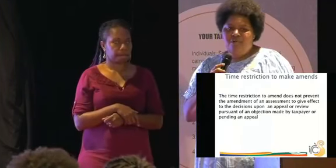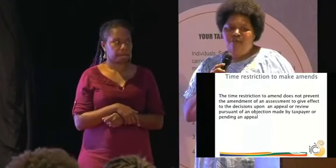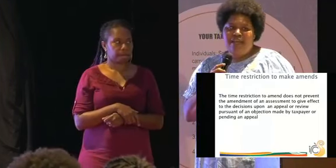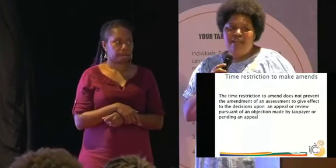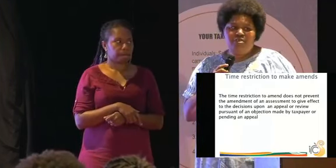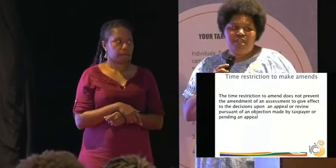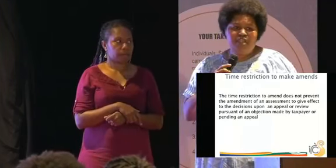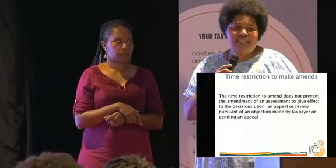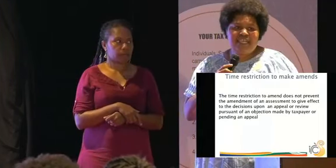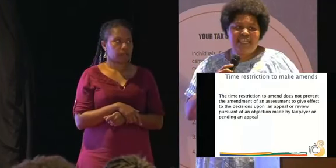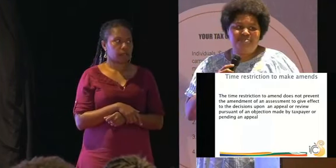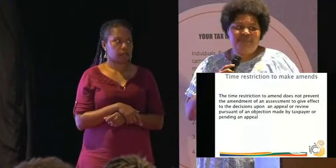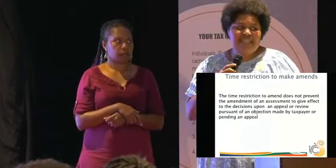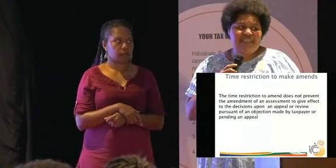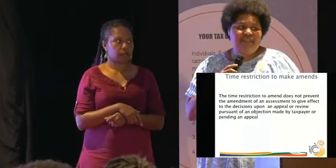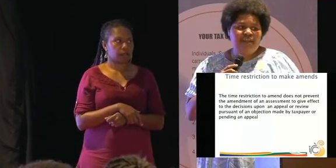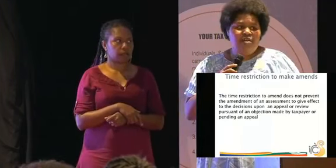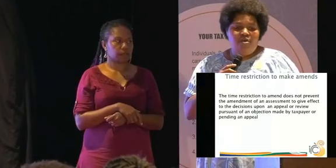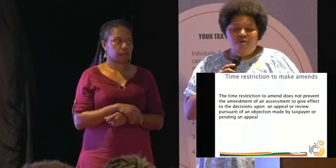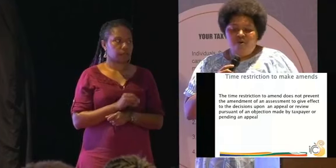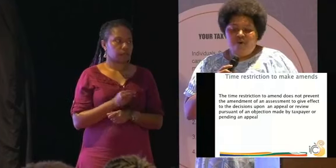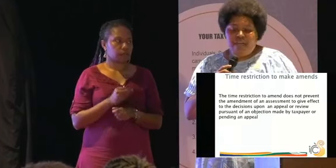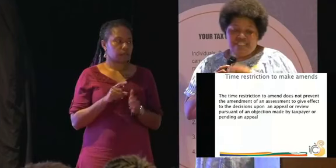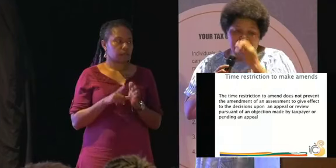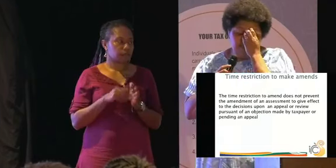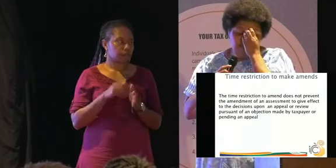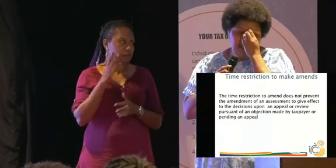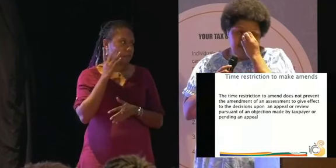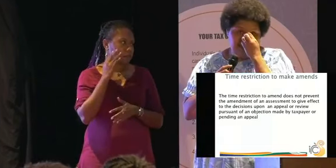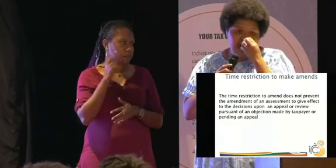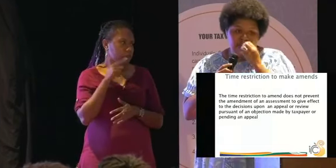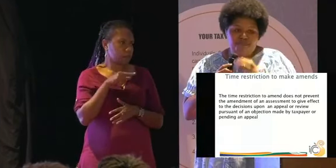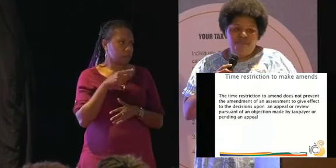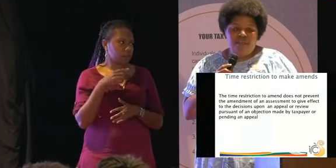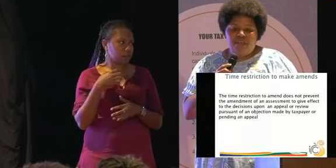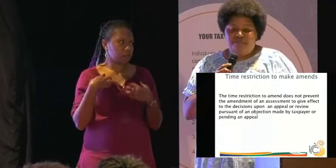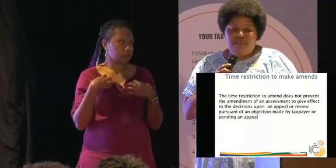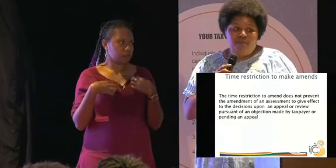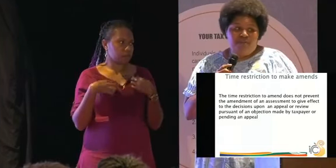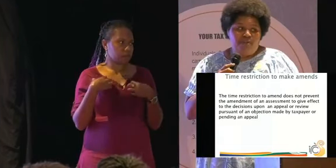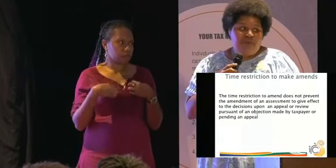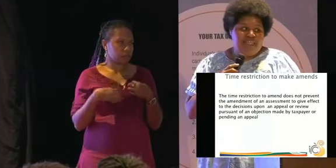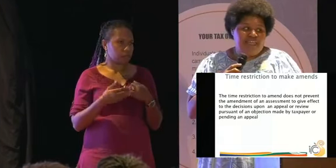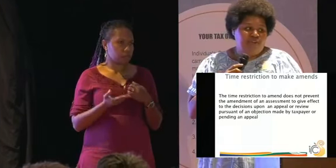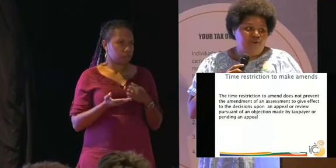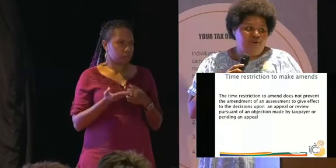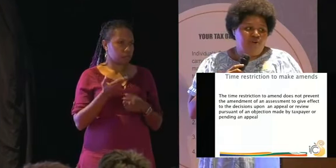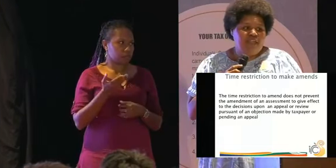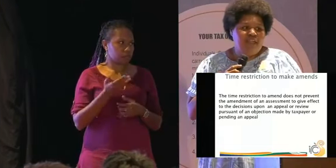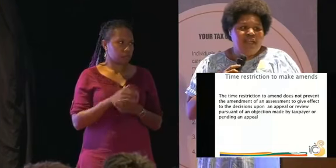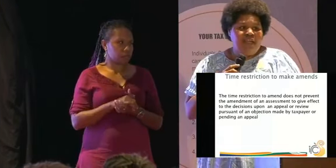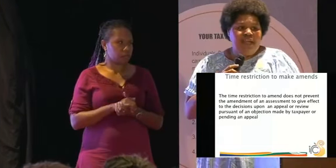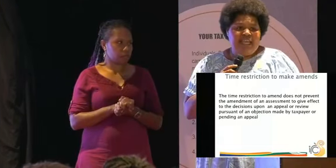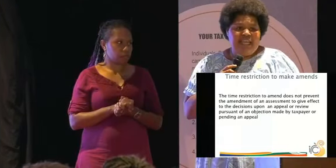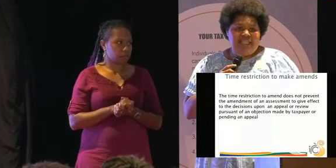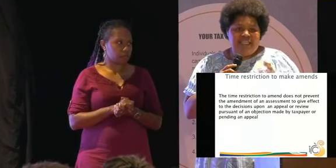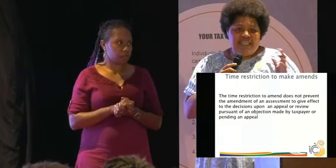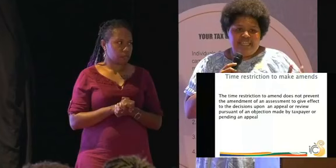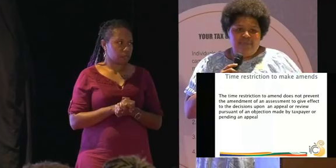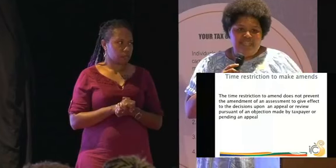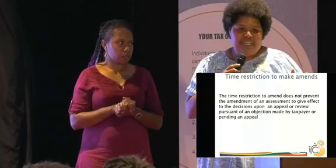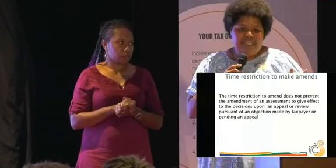sometimes when an objection is taking place or an assessment is being reviewed by the National Court,